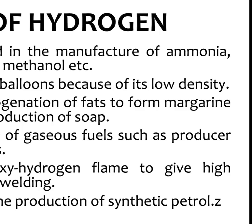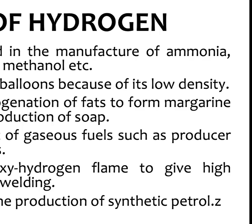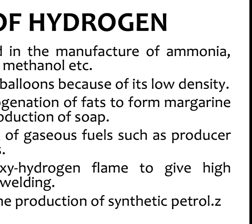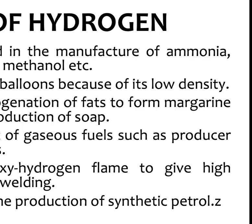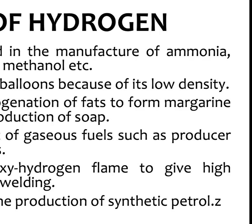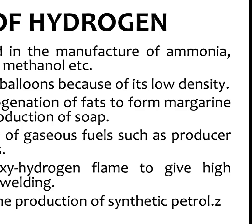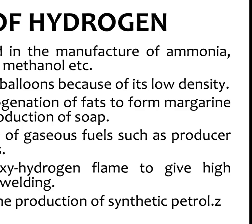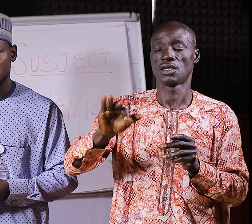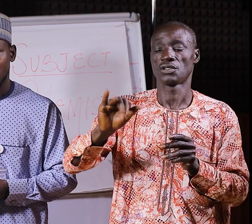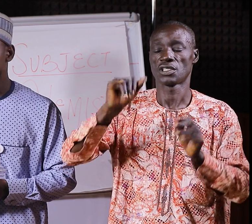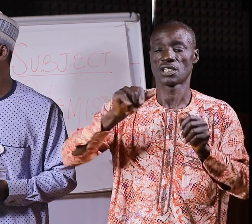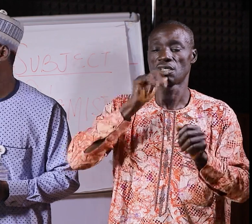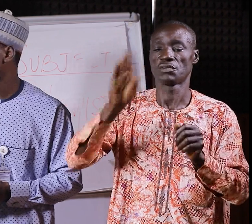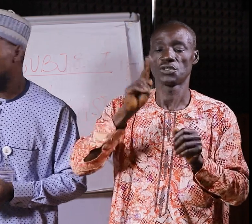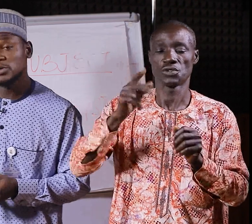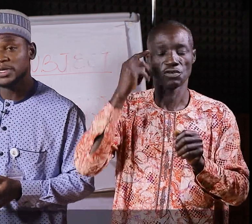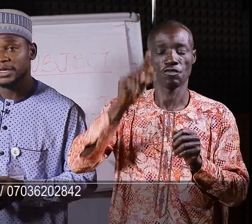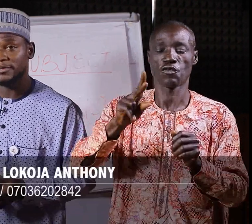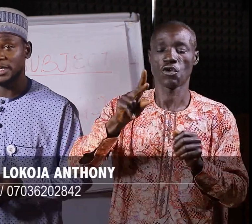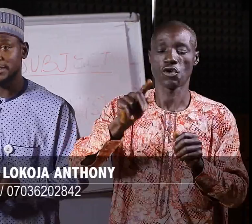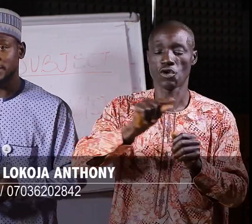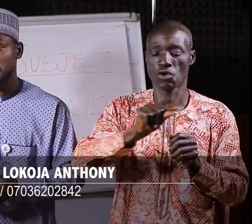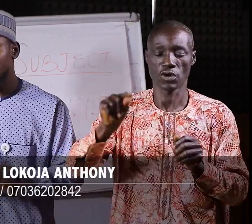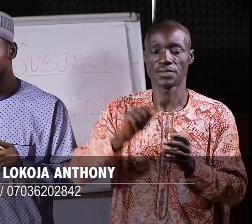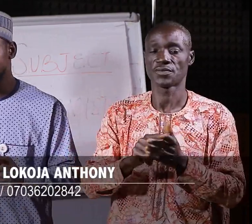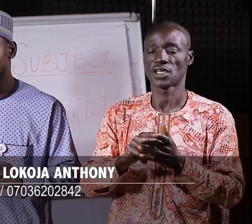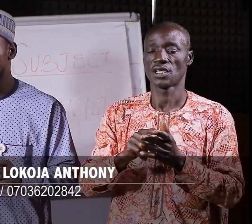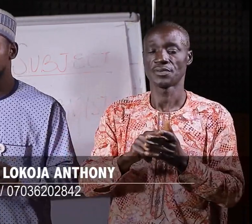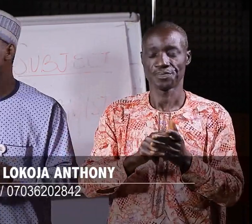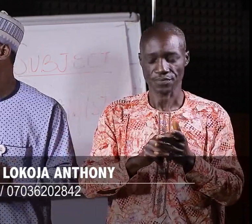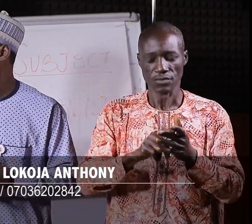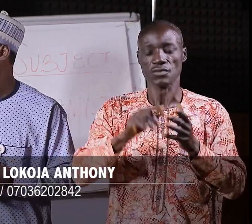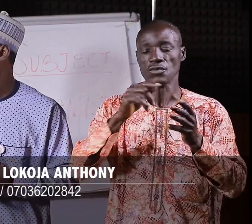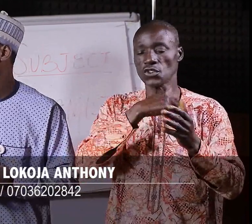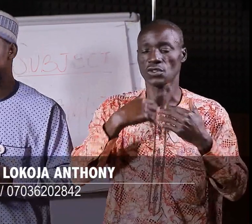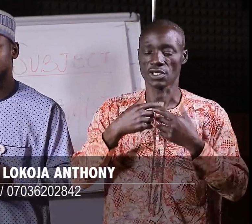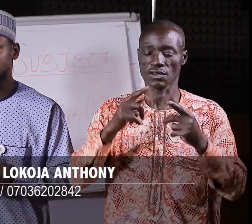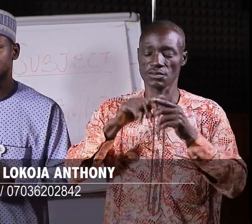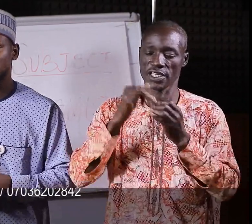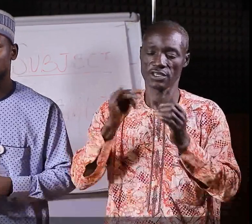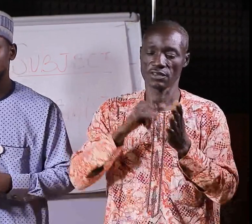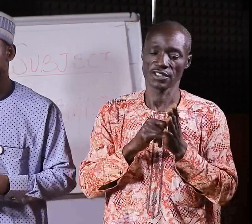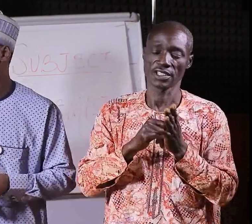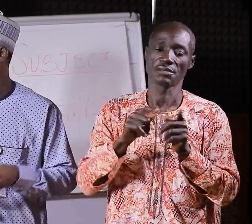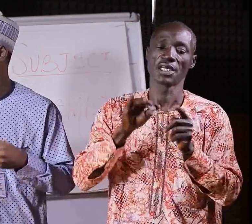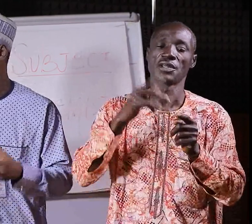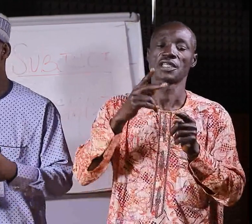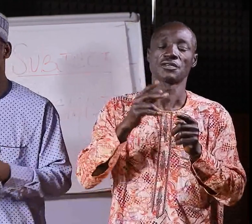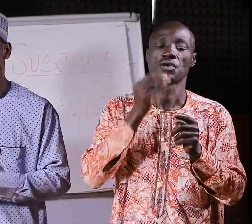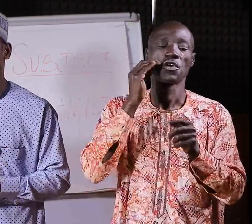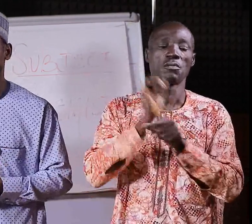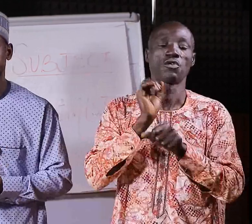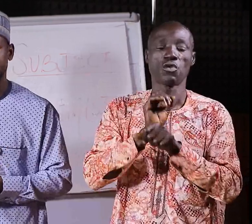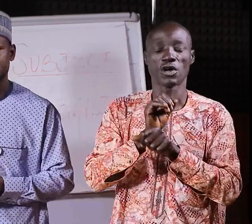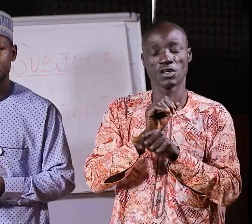forth. Having said that, we come to the end of the lesson, but I'll give you assignments to solve at home so that you test